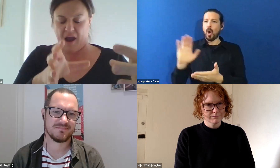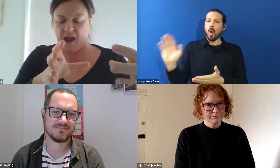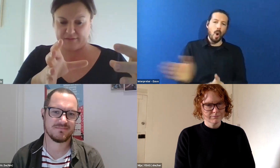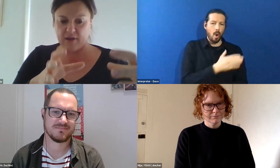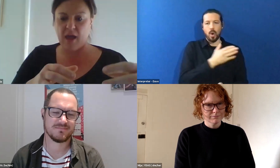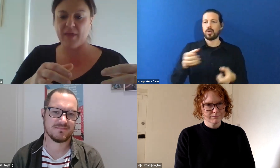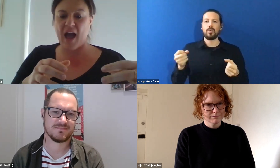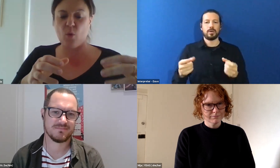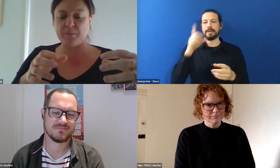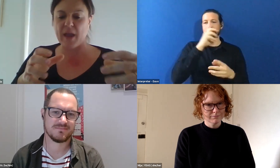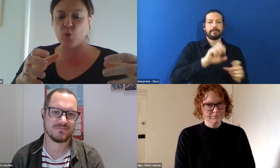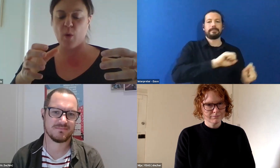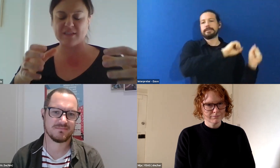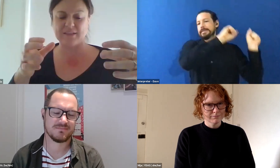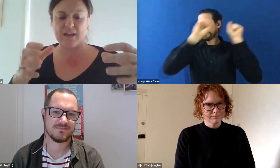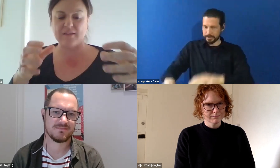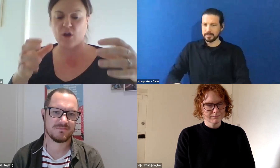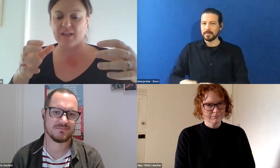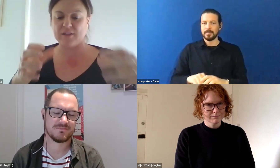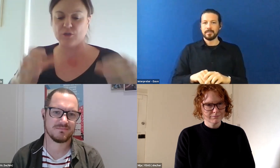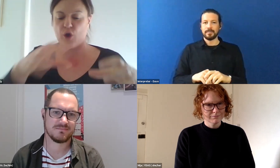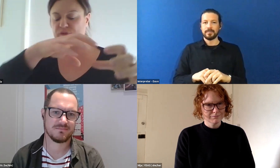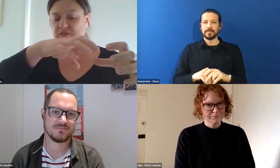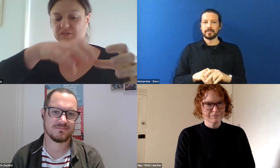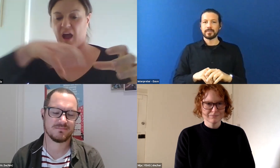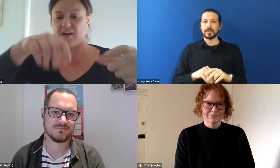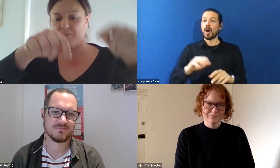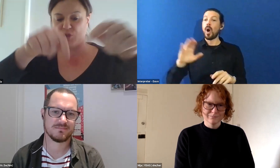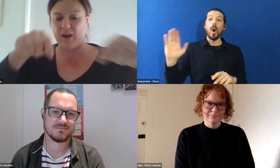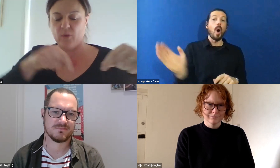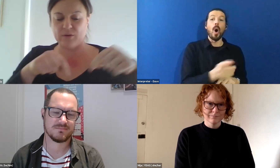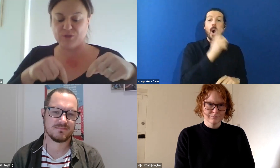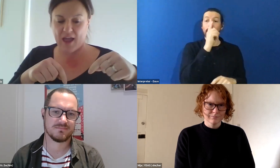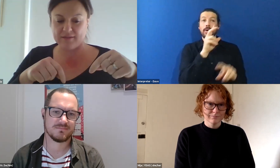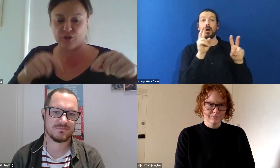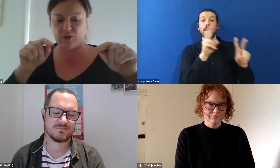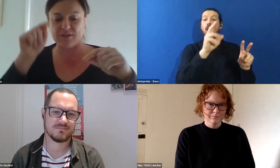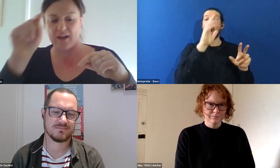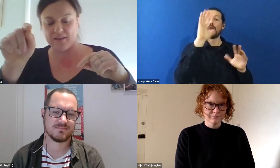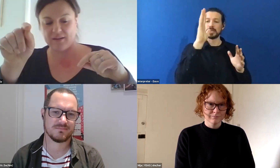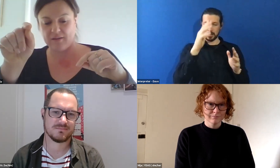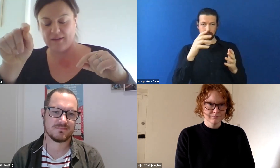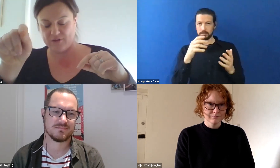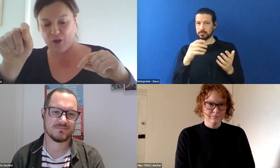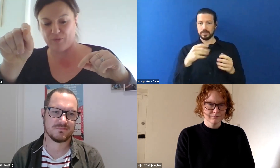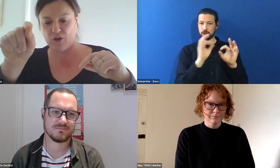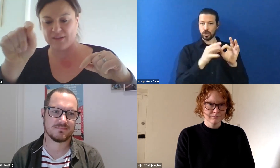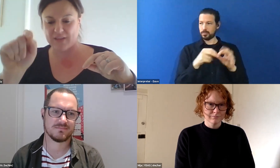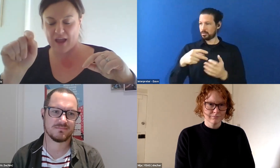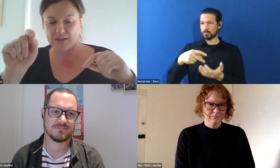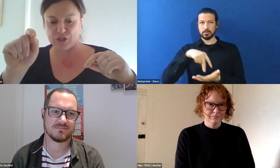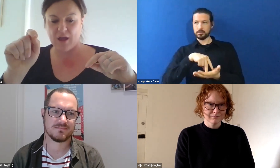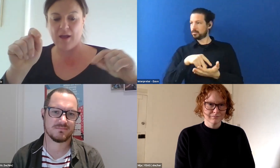this path. They had all the people who wanted to see the Auslan interpreter stuck in between the wheelchairs so they could see the interpreter